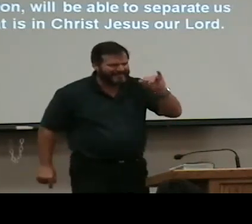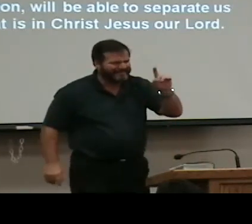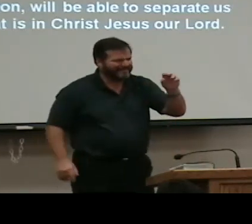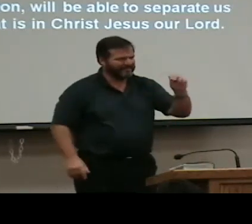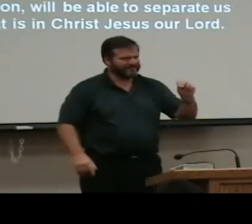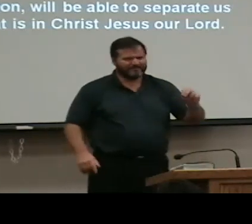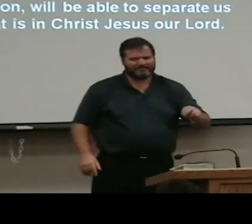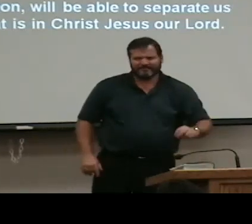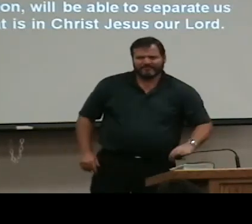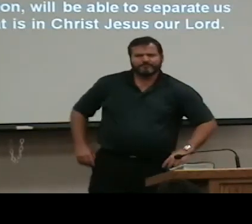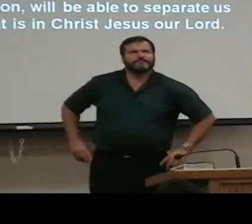we need this,